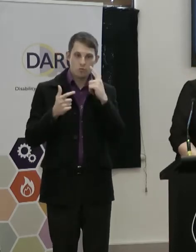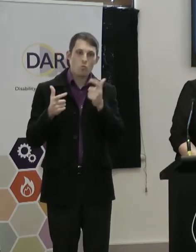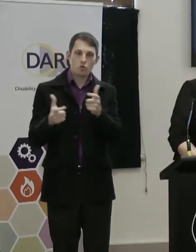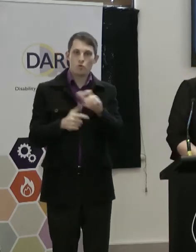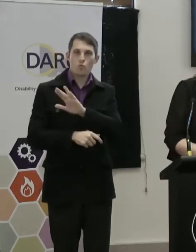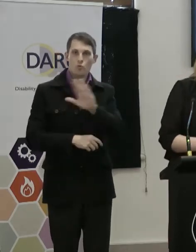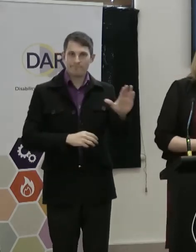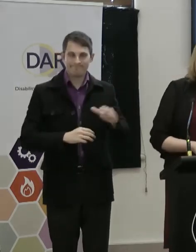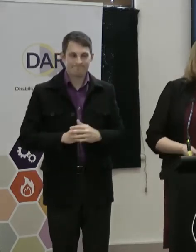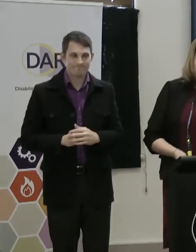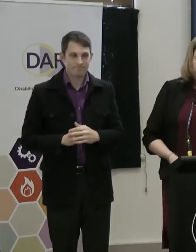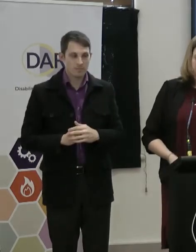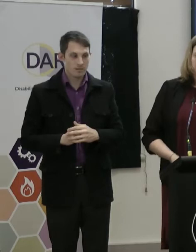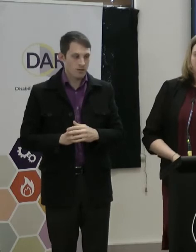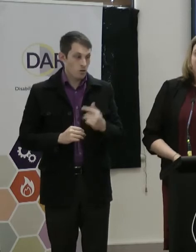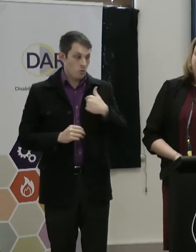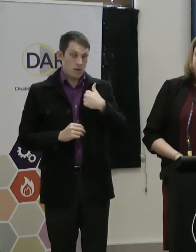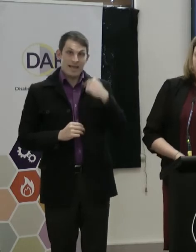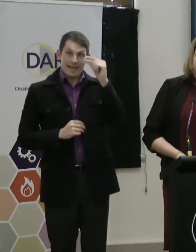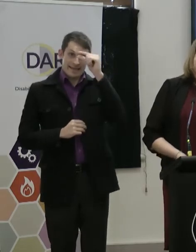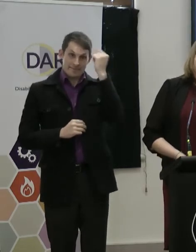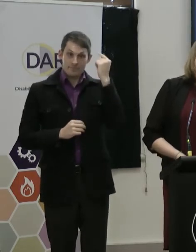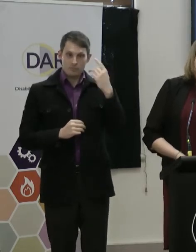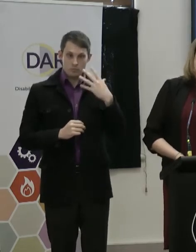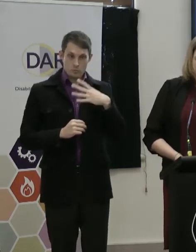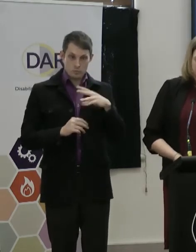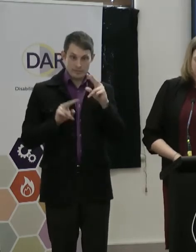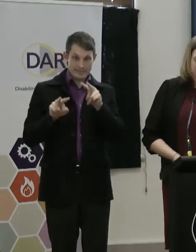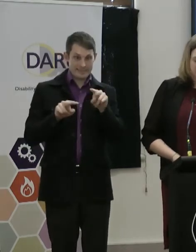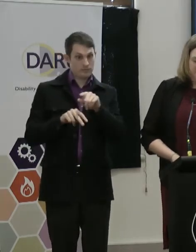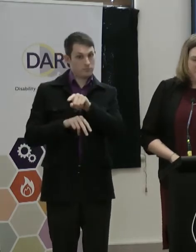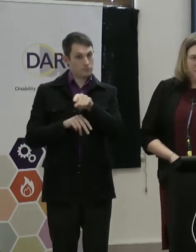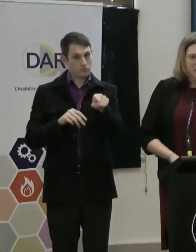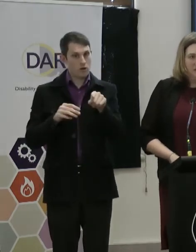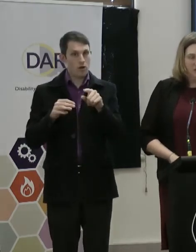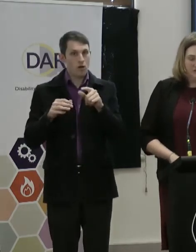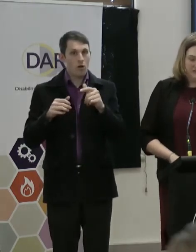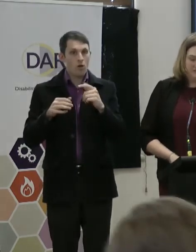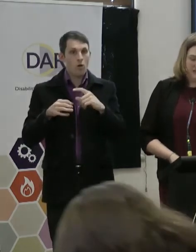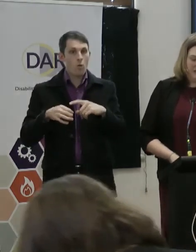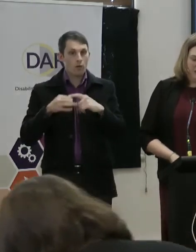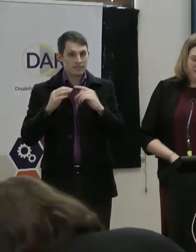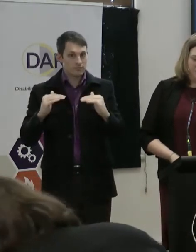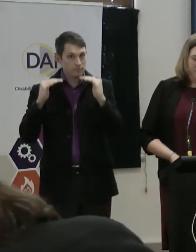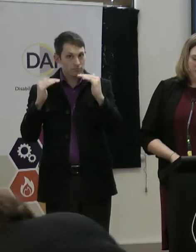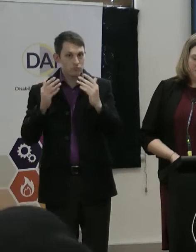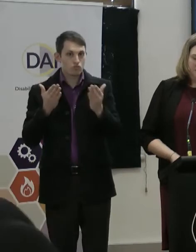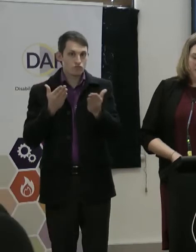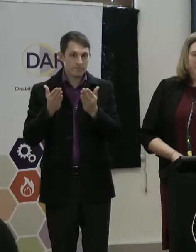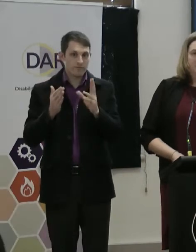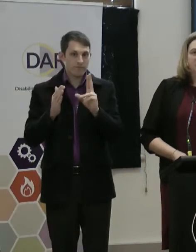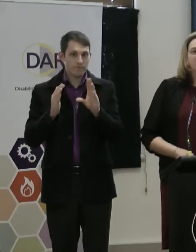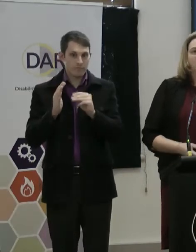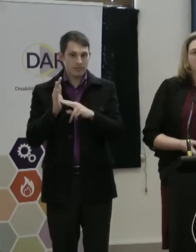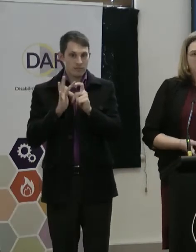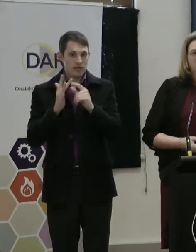So the aim of what we're here to do is to have a look and support a shift in the quality of services that are delivered, the conduct of the NDIS providers,